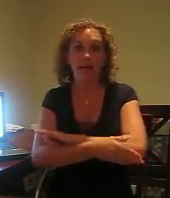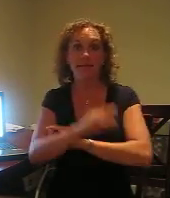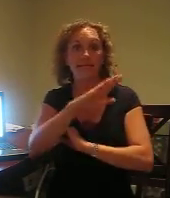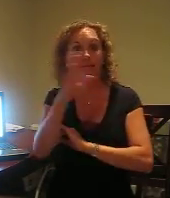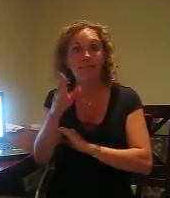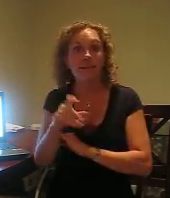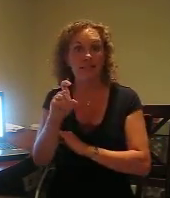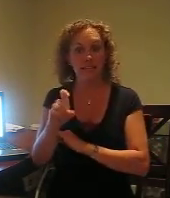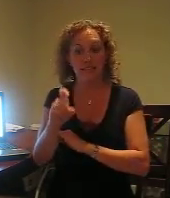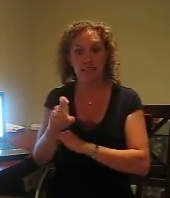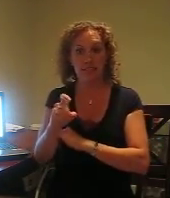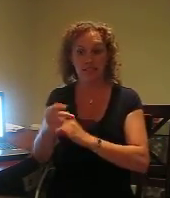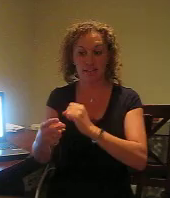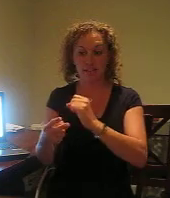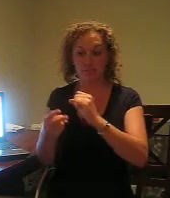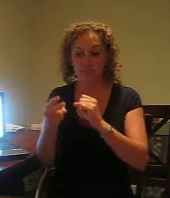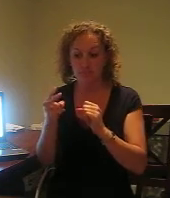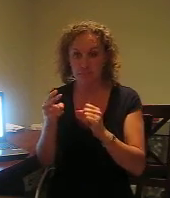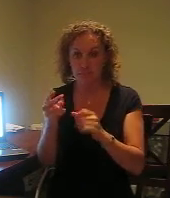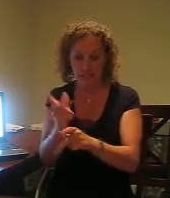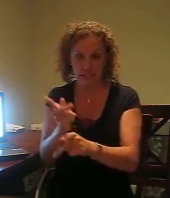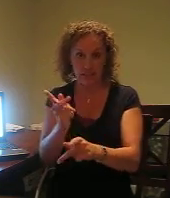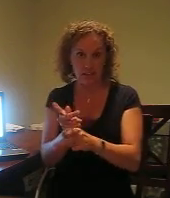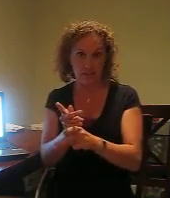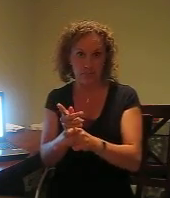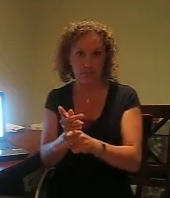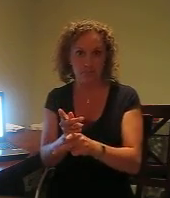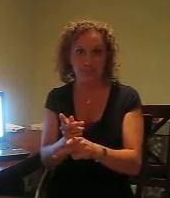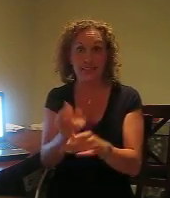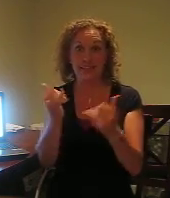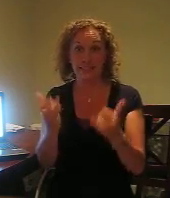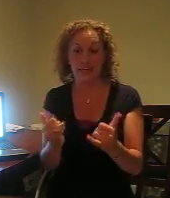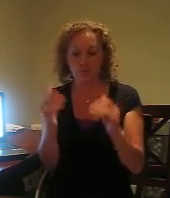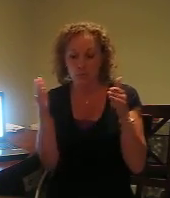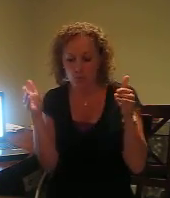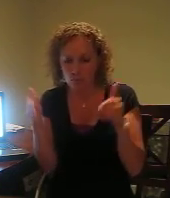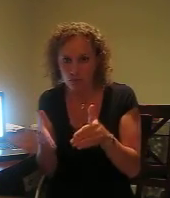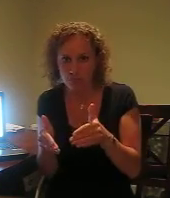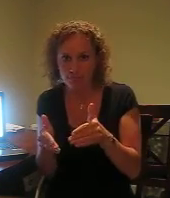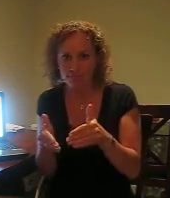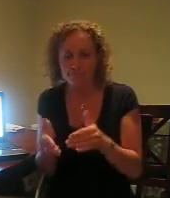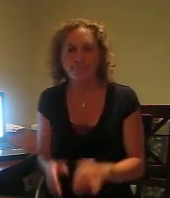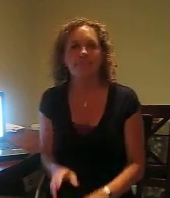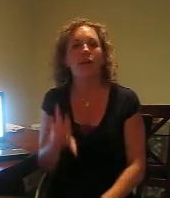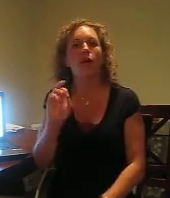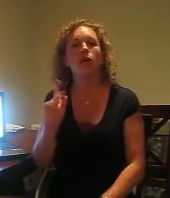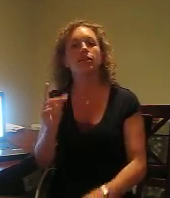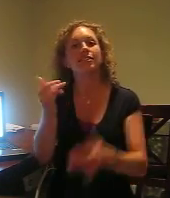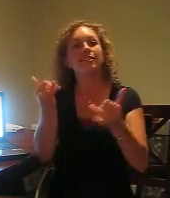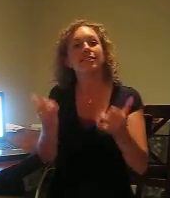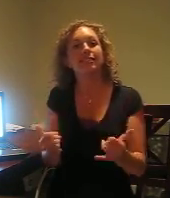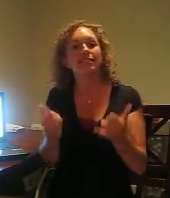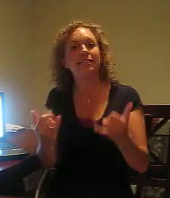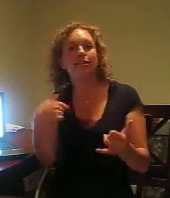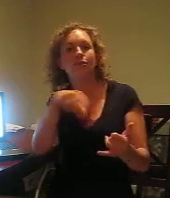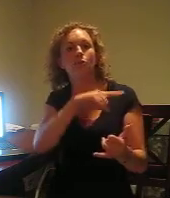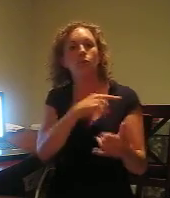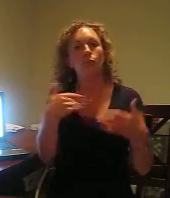to zoom in. We're going to take a closer look at how to actually ignite this fire. Alright, now we have the structure of the self-feeding fire